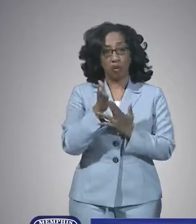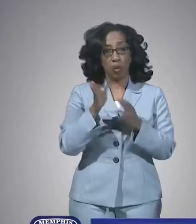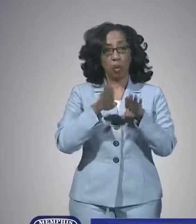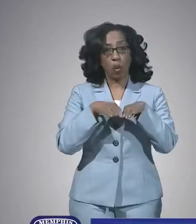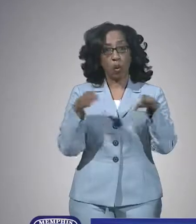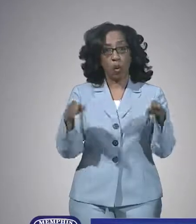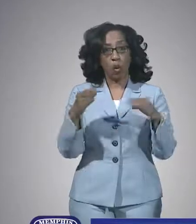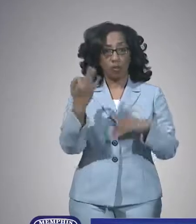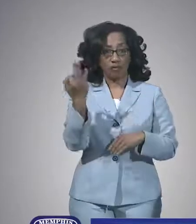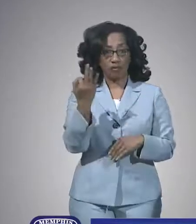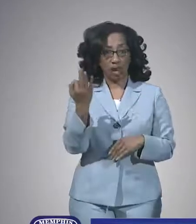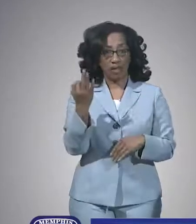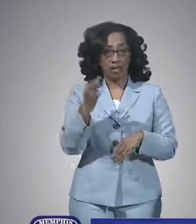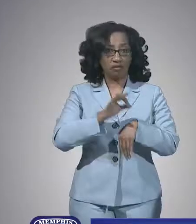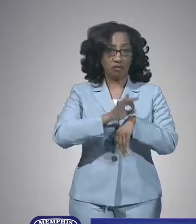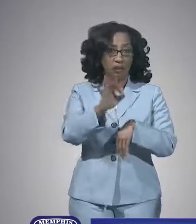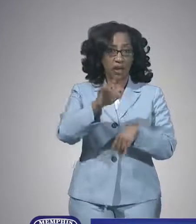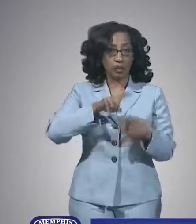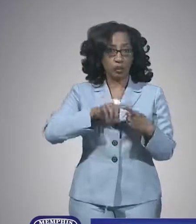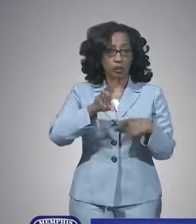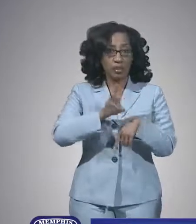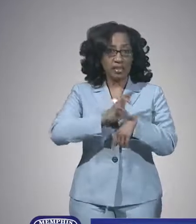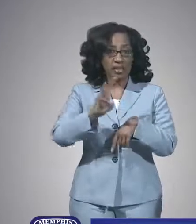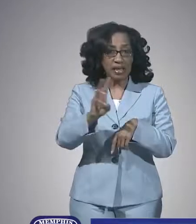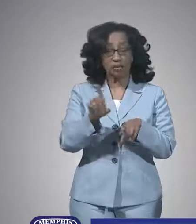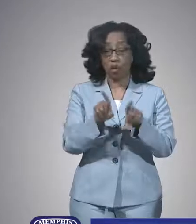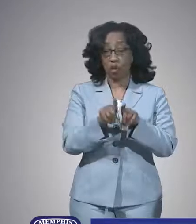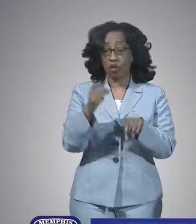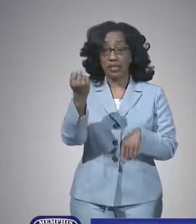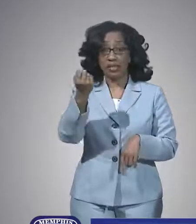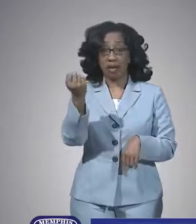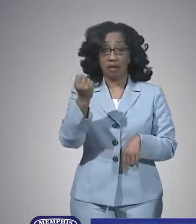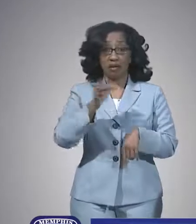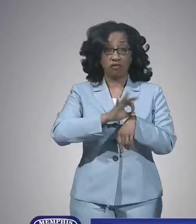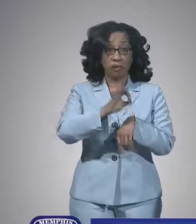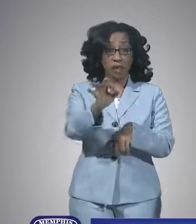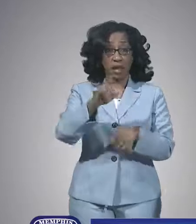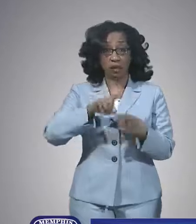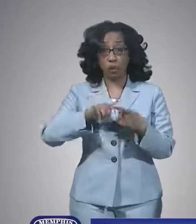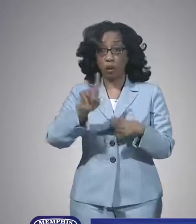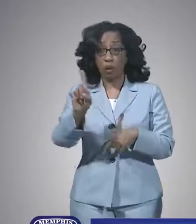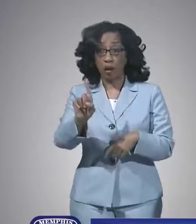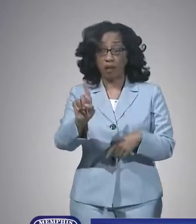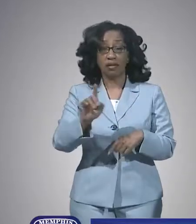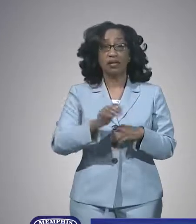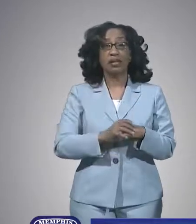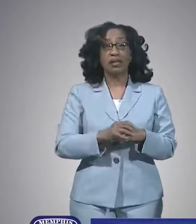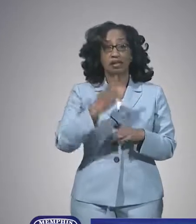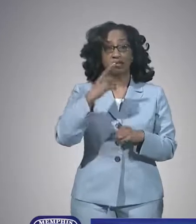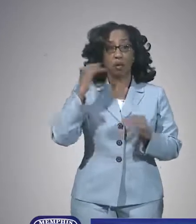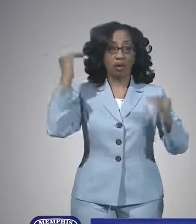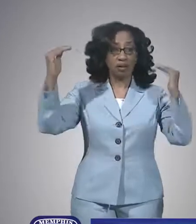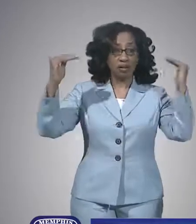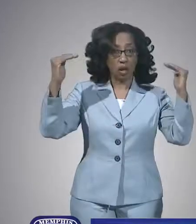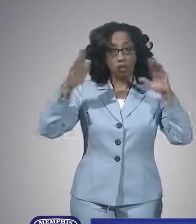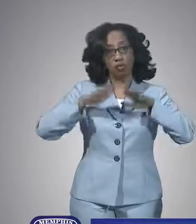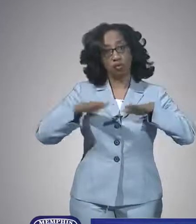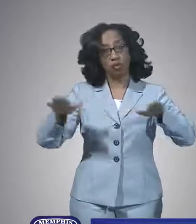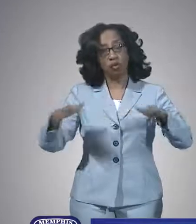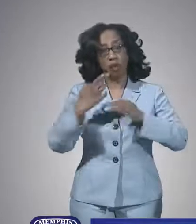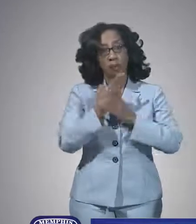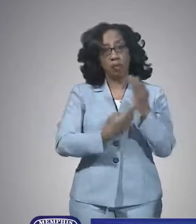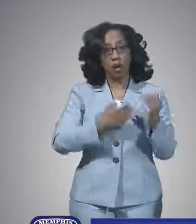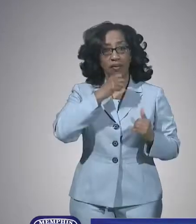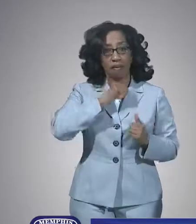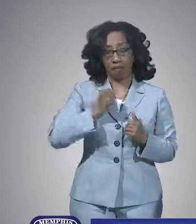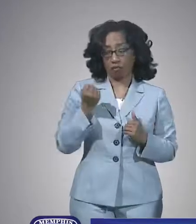Friday from 9 a.m. to 6 p.m. and Saturday from 9 a.m. to 1 p.m., serving adults and children age 12